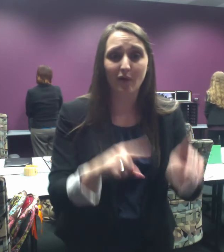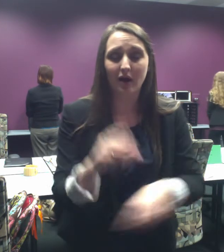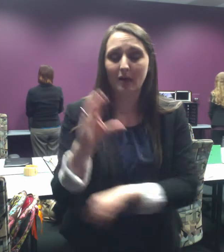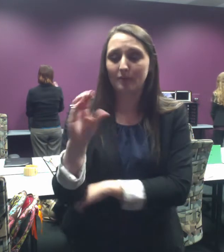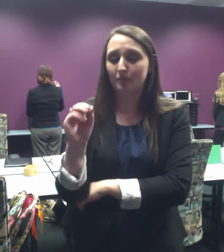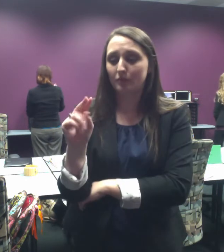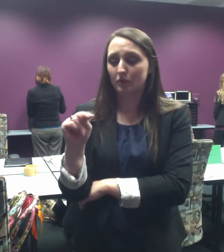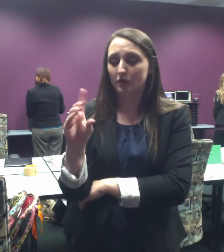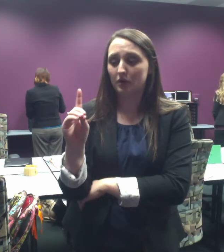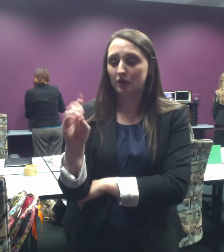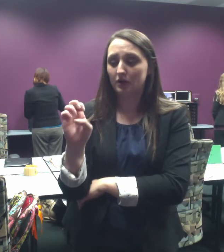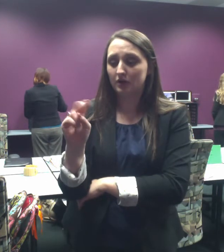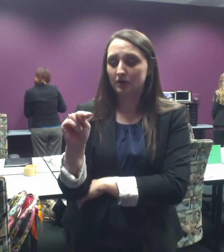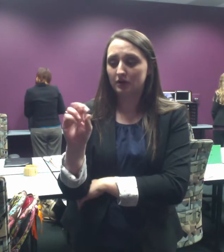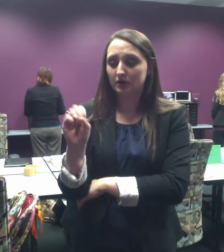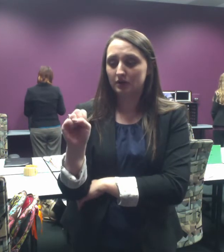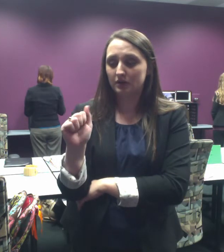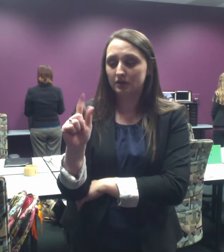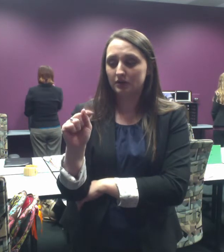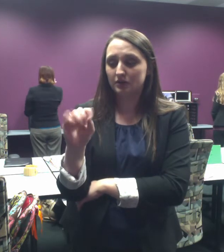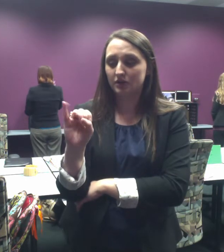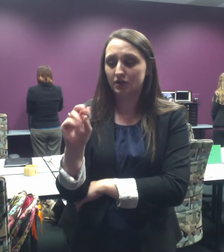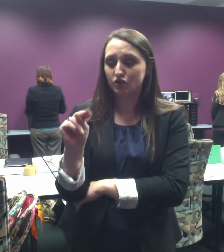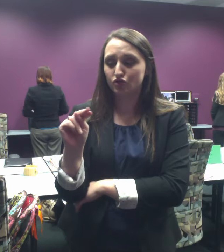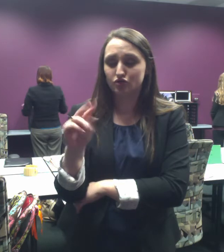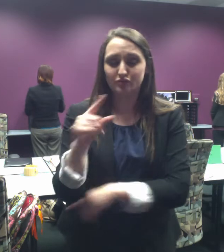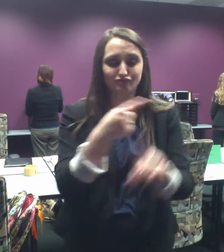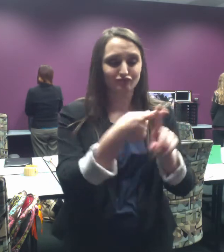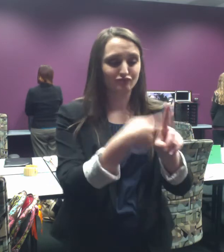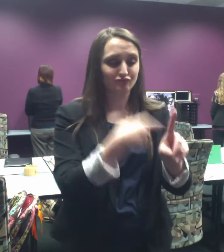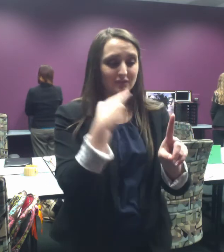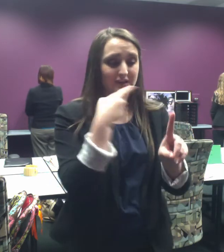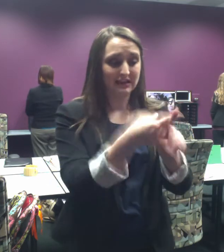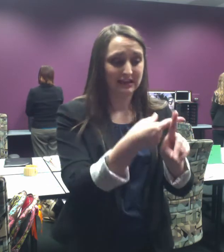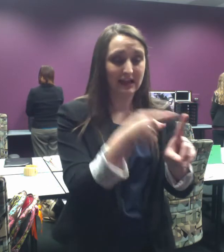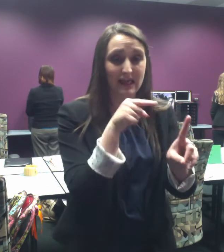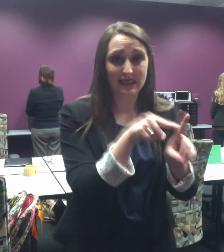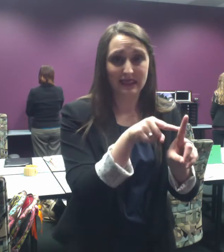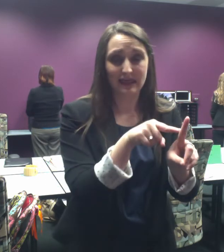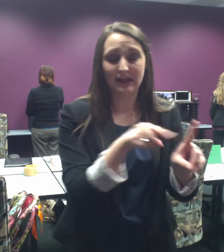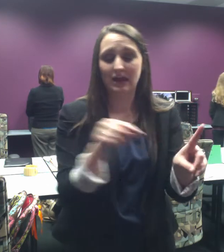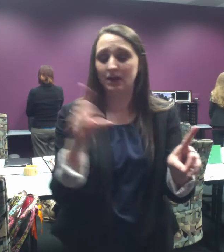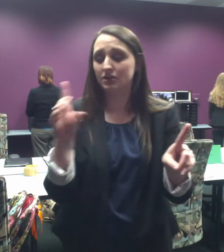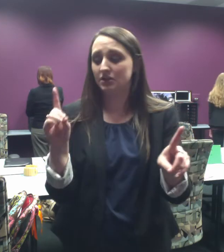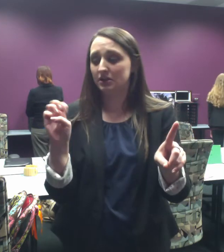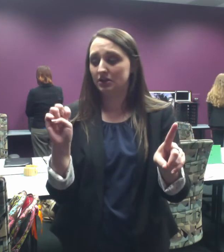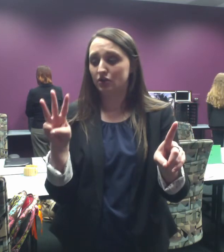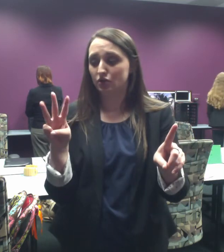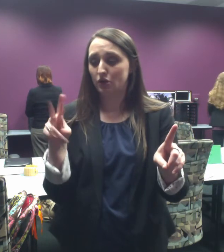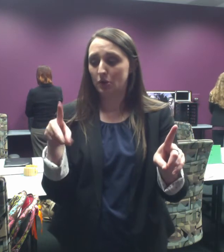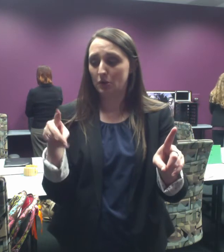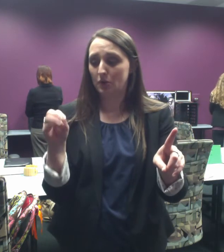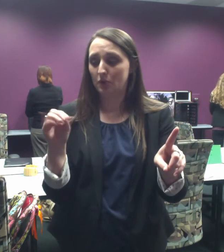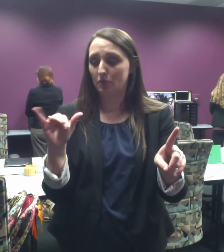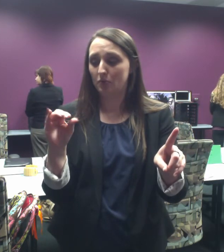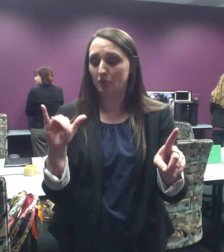Celsius, then you have frost. I was watching the news last night. They said the low last